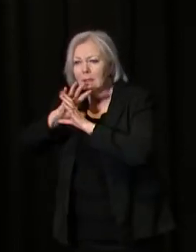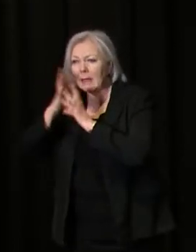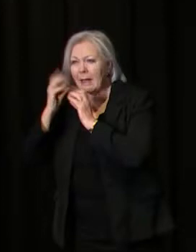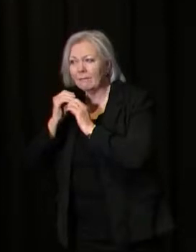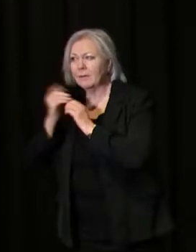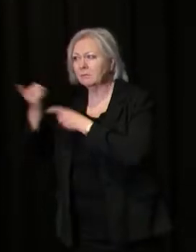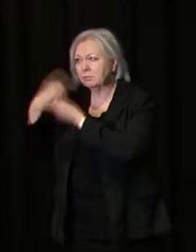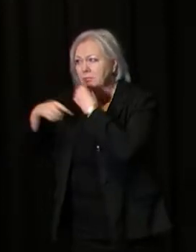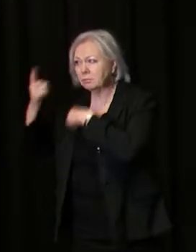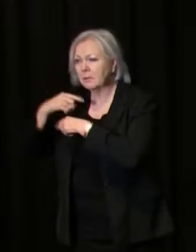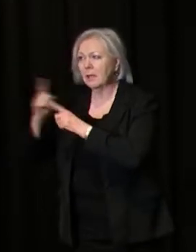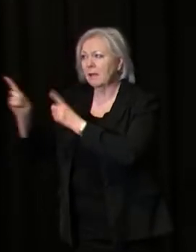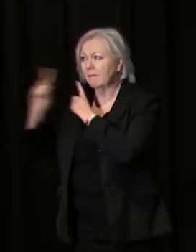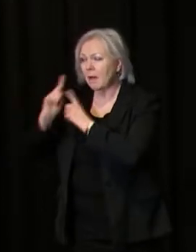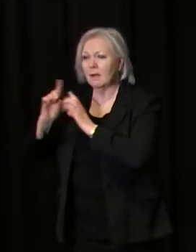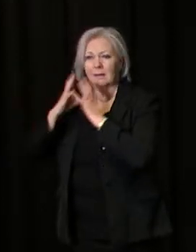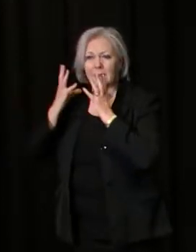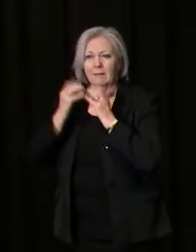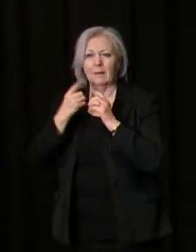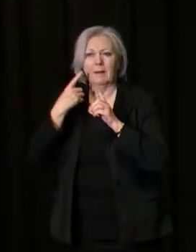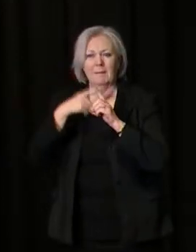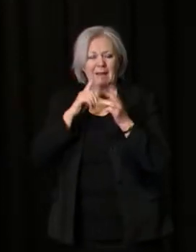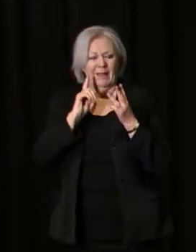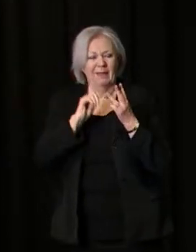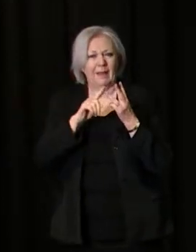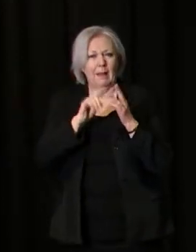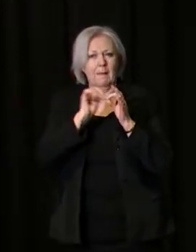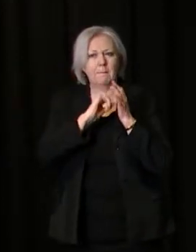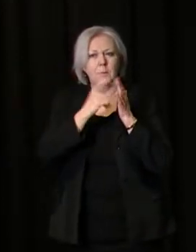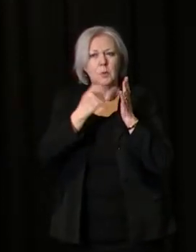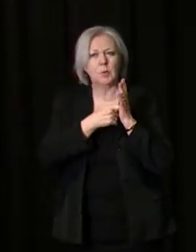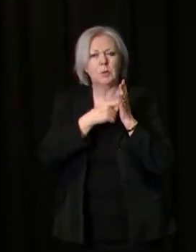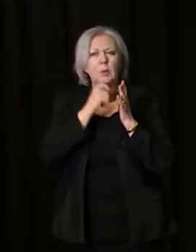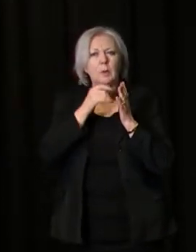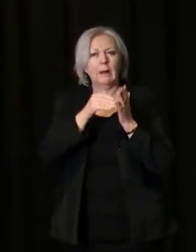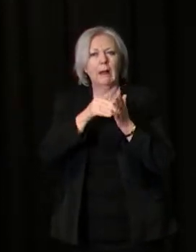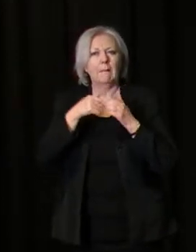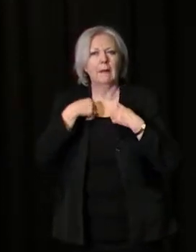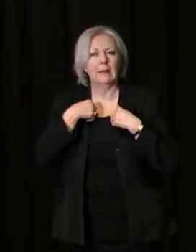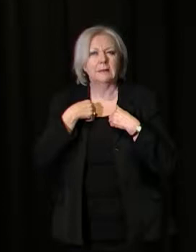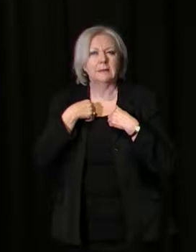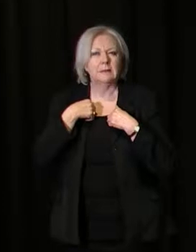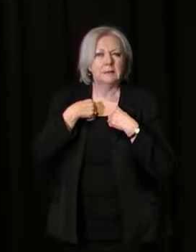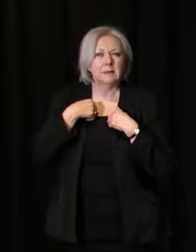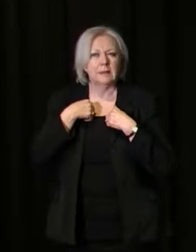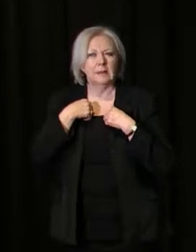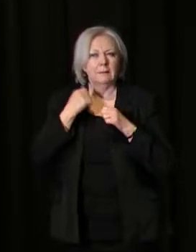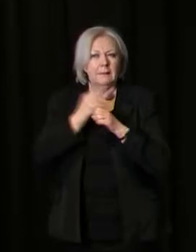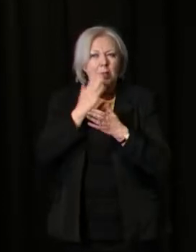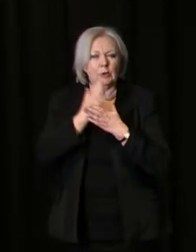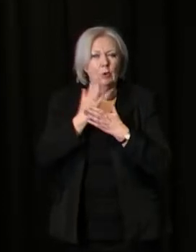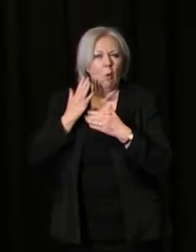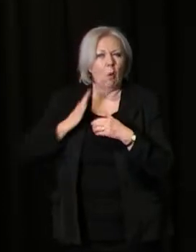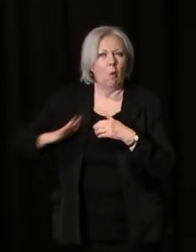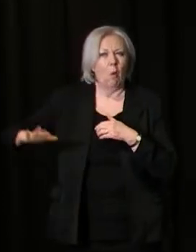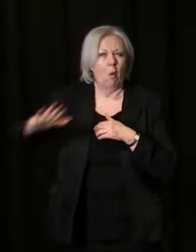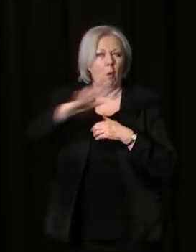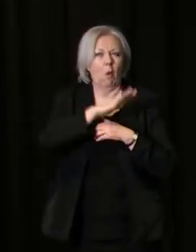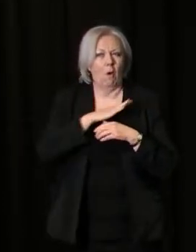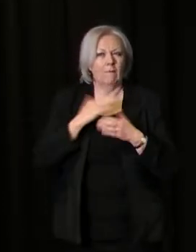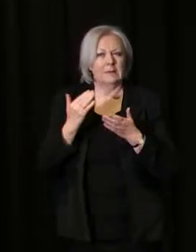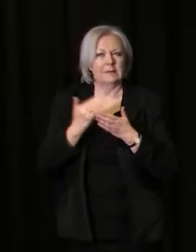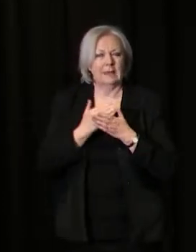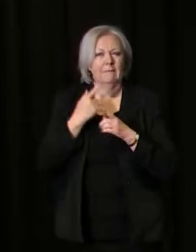program and the booster program is going to be so important to keeping us safe and open well